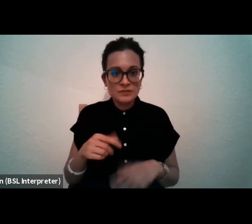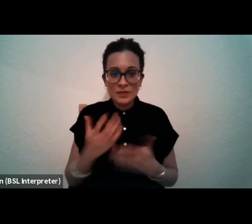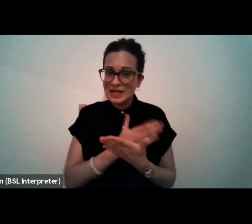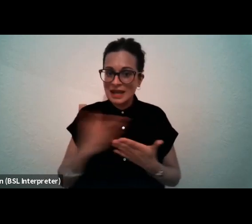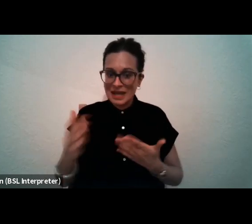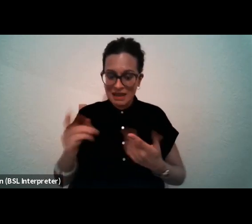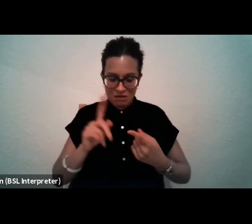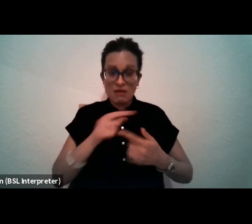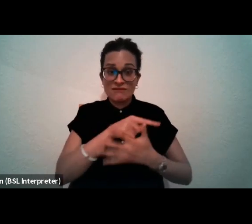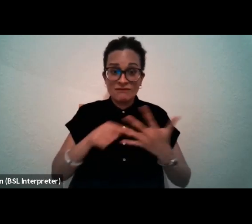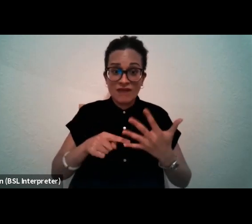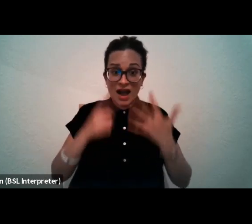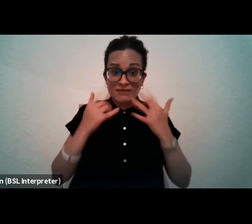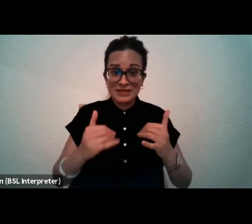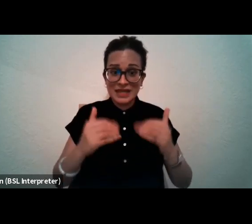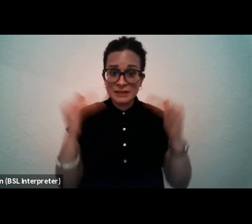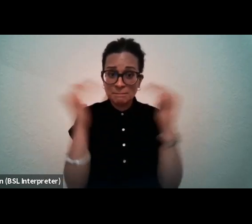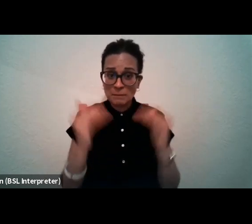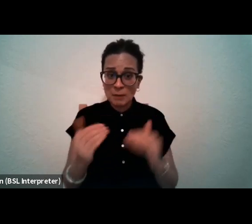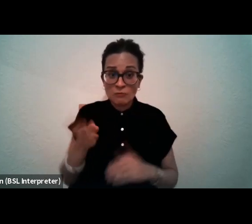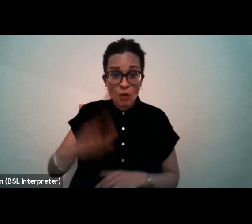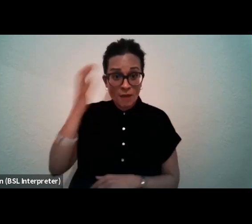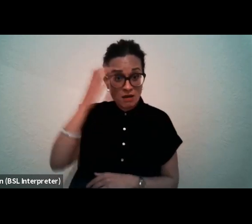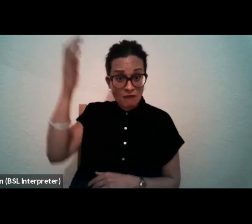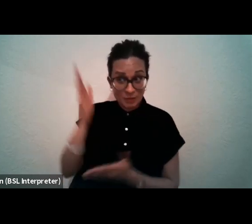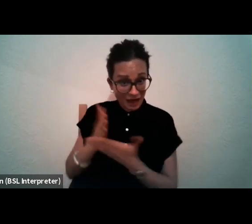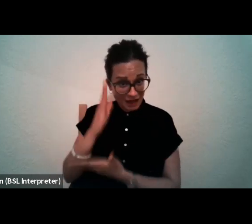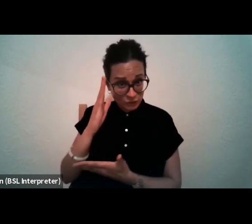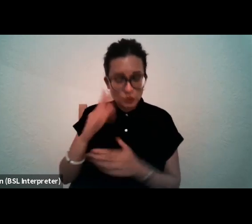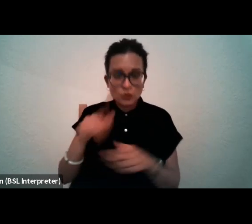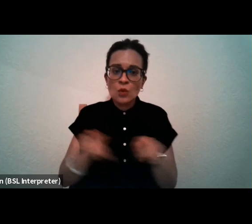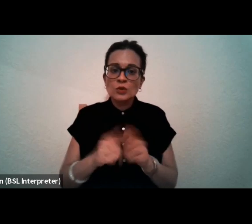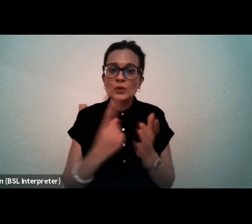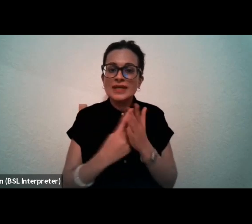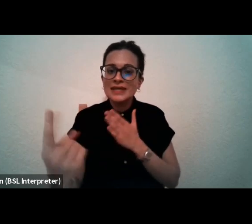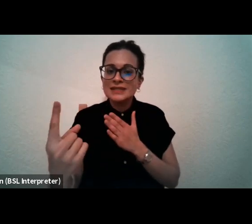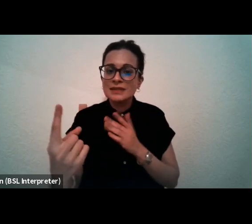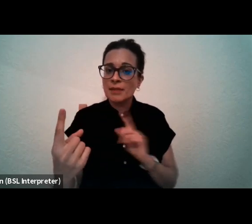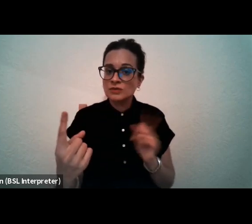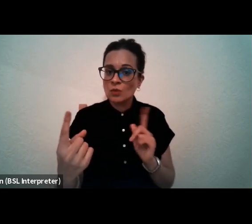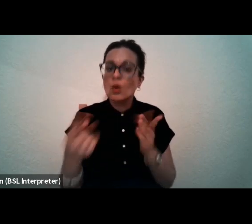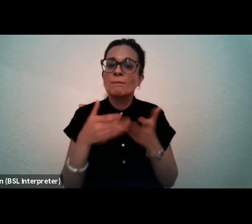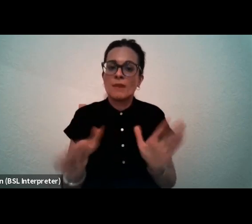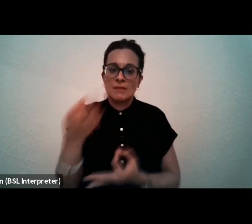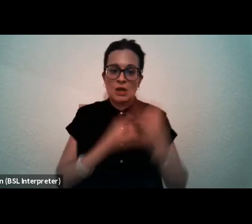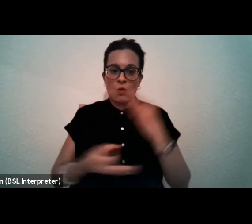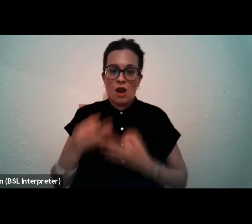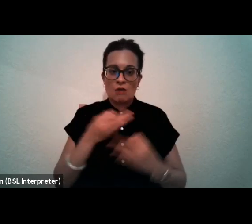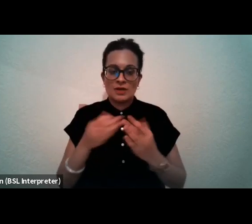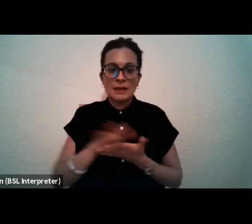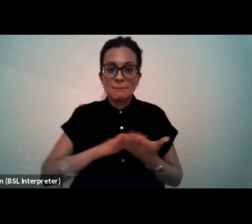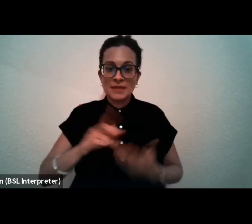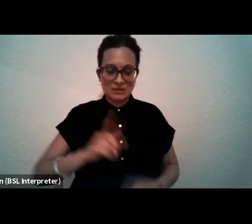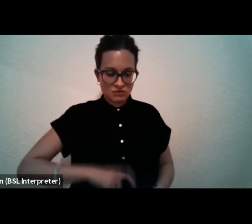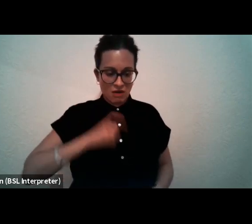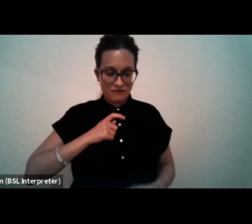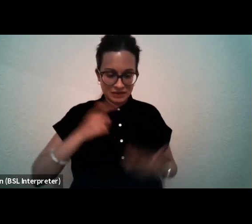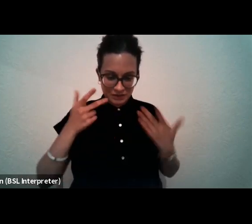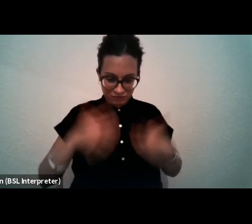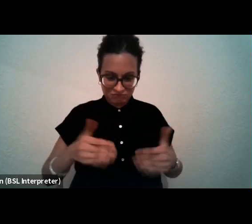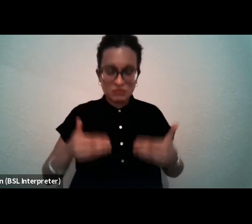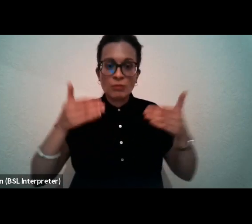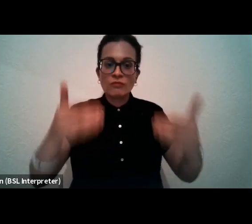those 5 tests are met. We have to call for an independent public inquiry that people can have confidence in going